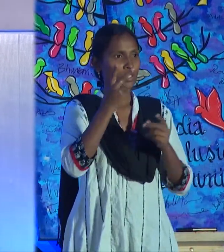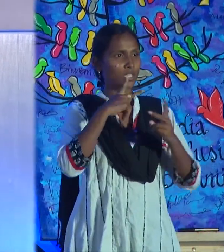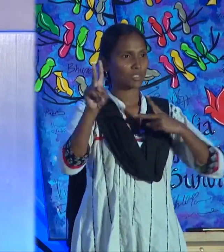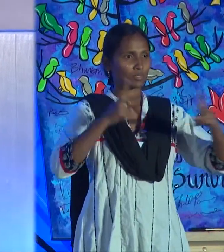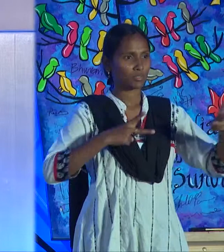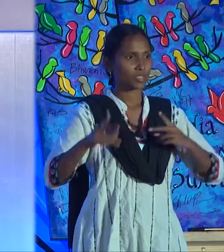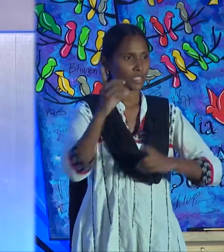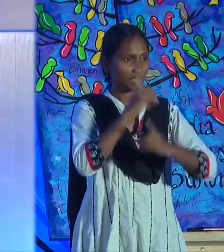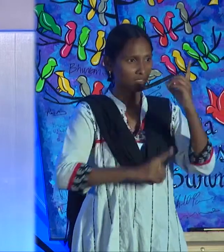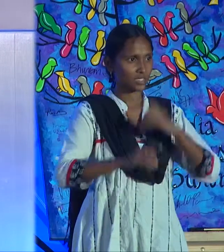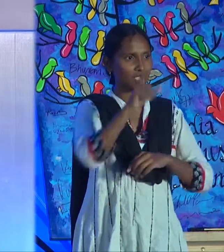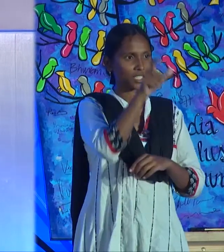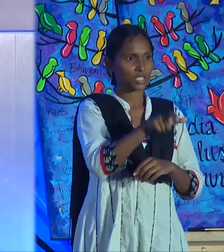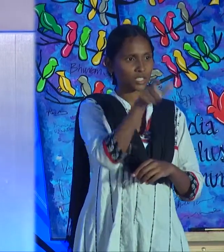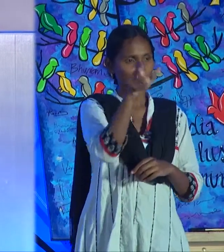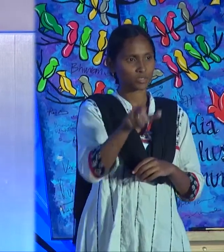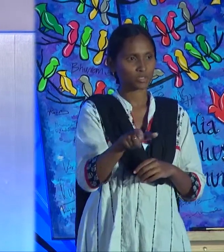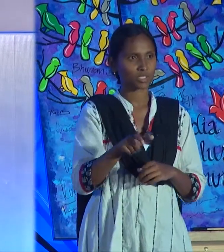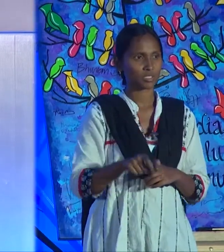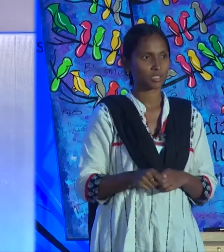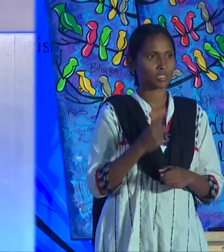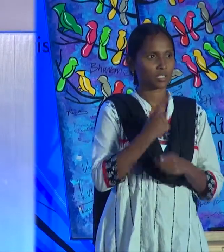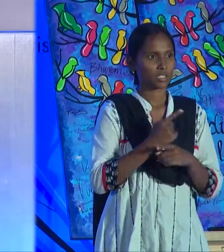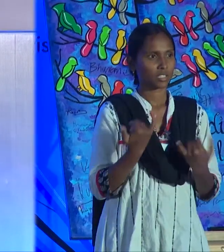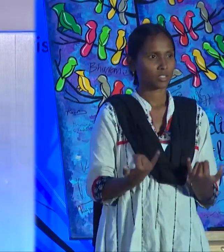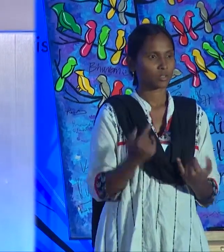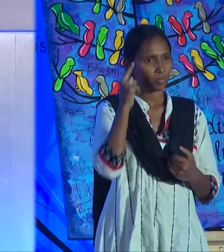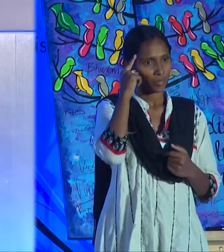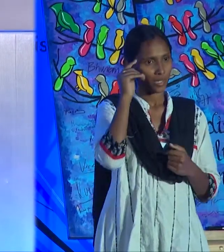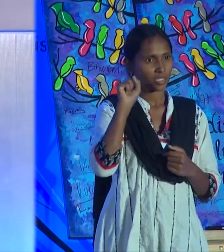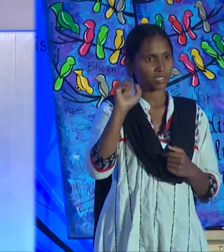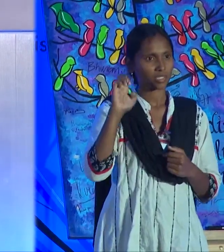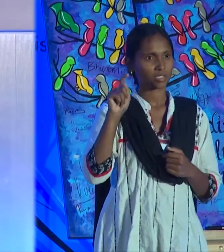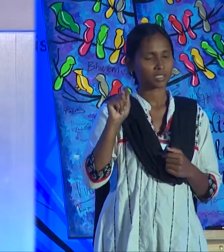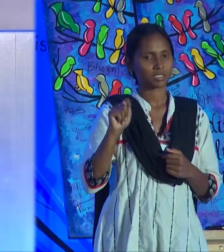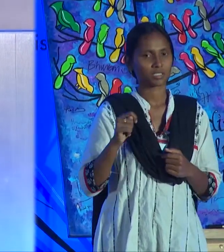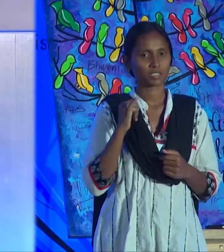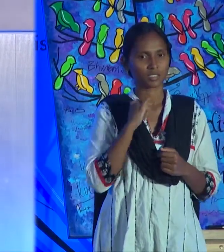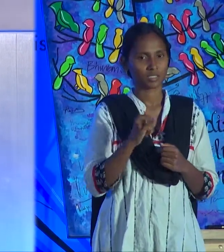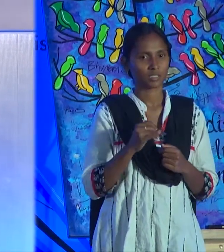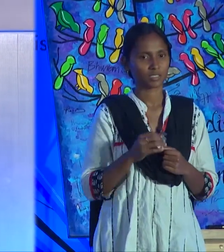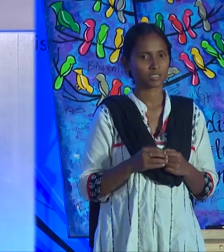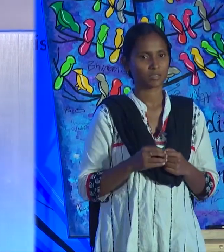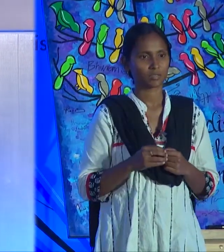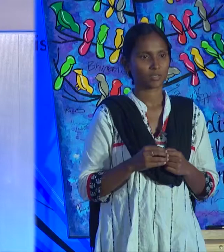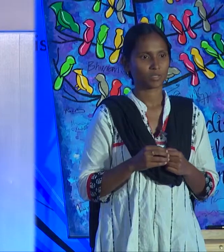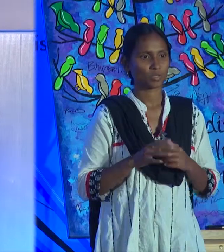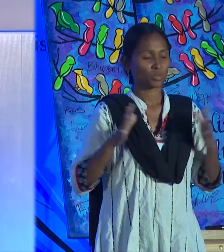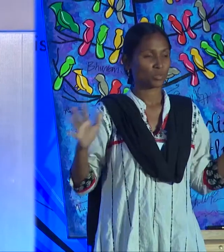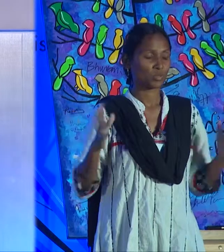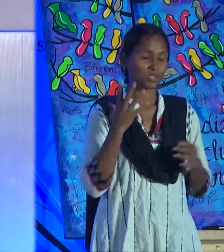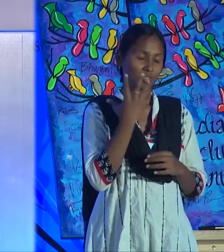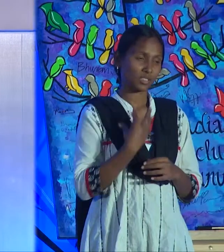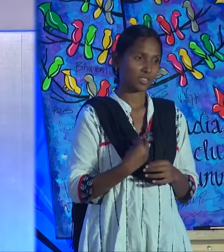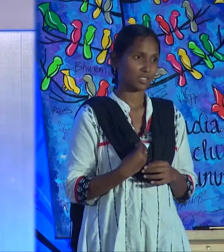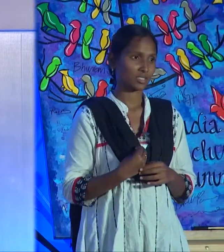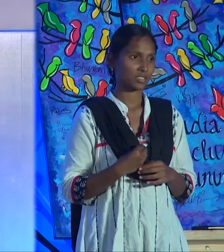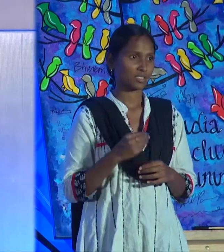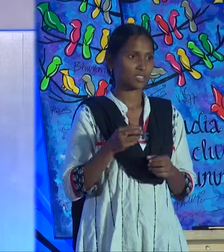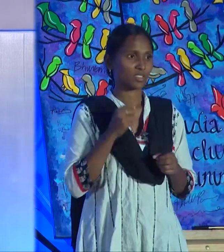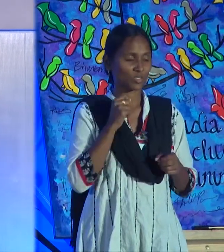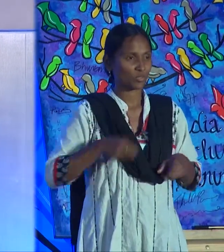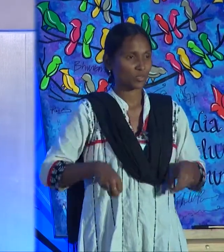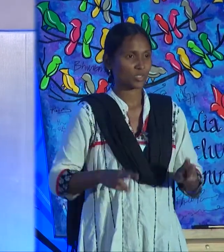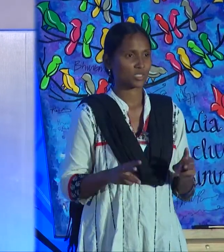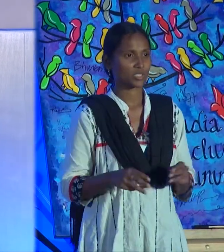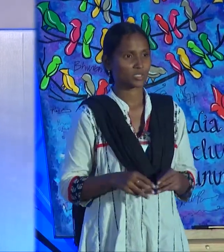abled individuals, the mindset is sympathy, pity. Arey bichara, oh, so sad. Unfortunately,